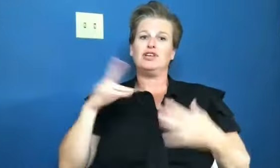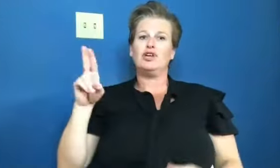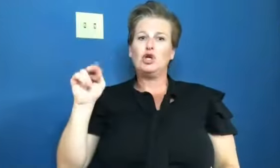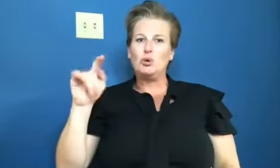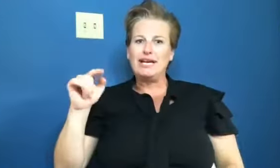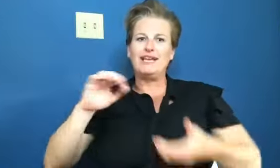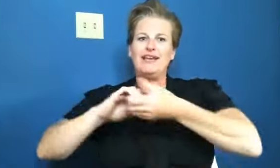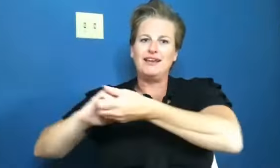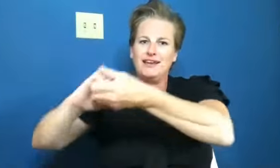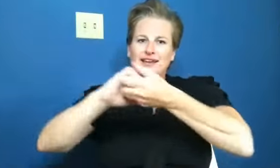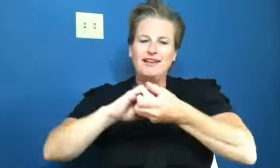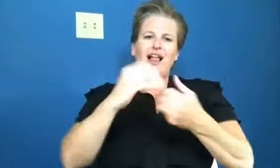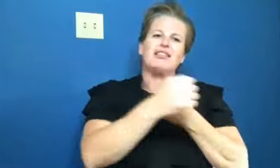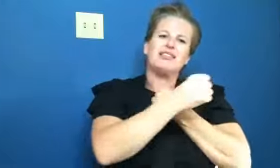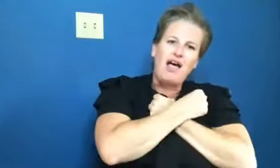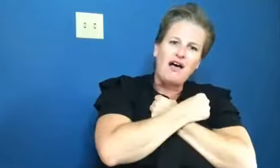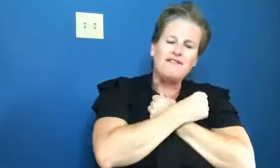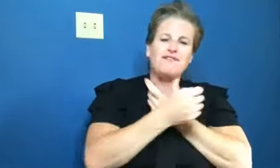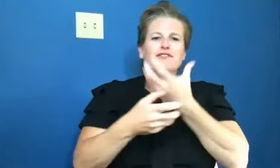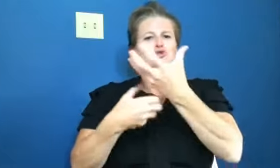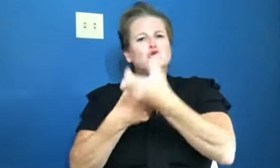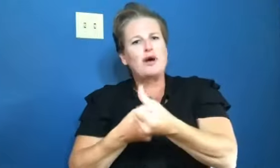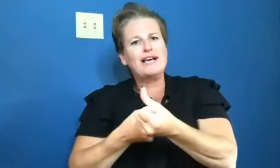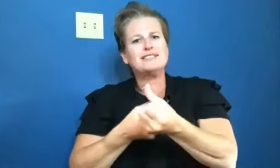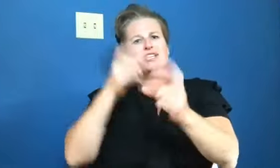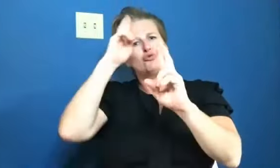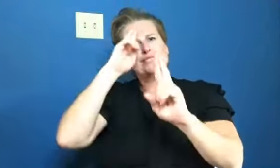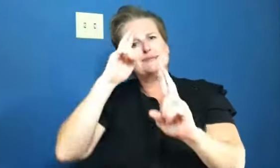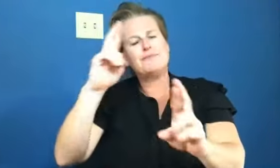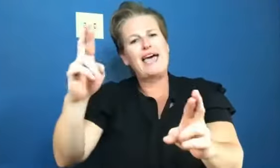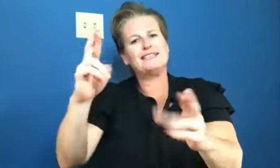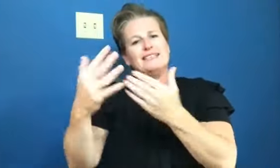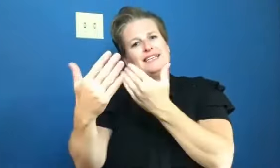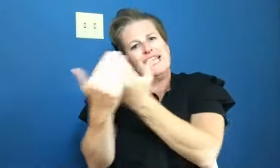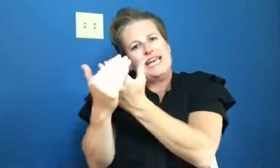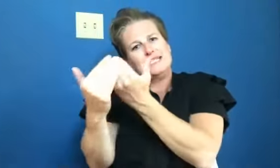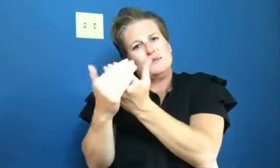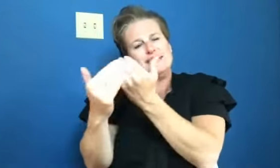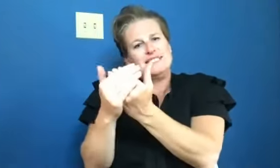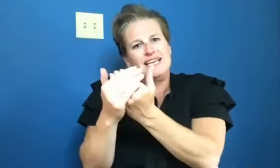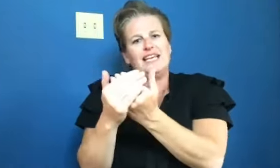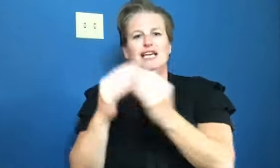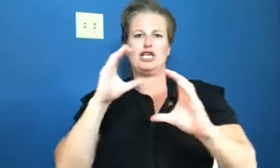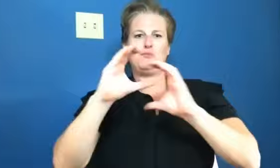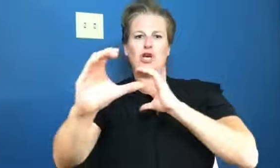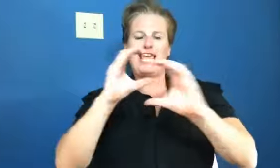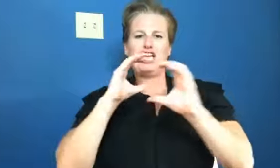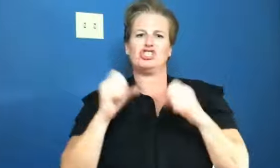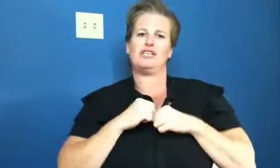respect, intimacy, connection, communication, and vulnerability from this fifth step. This woman taught me how to love and